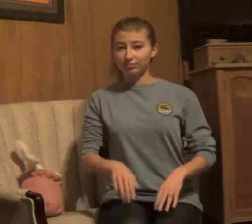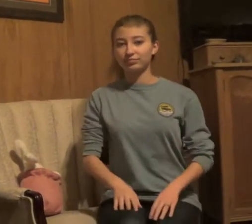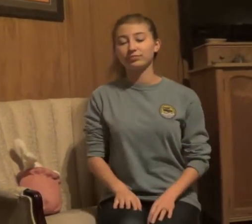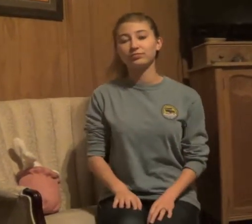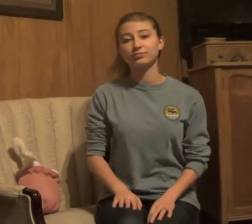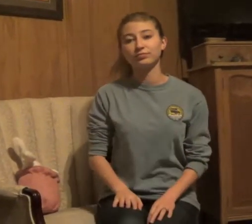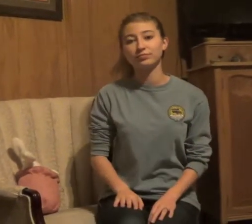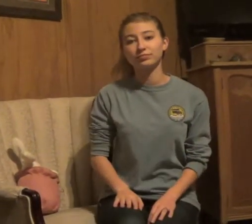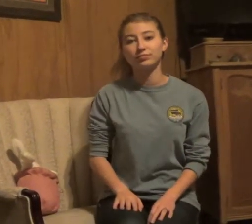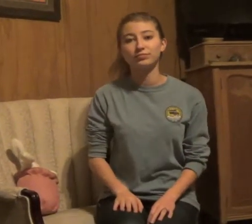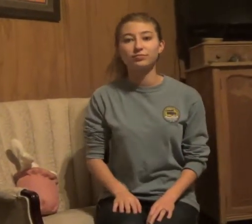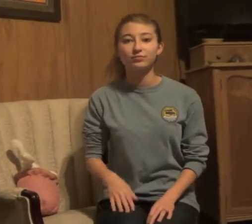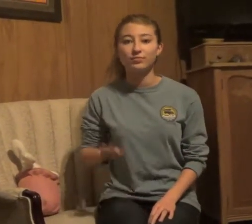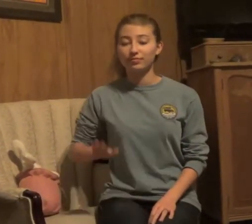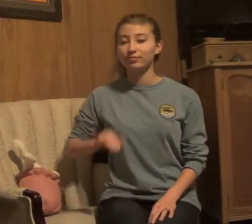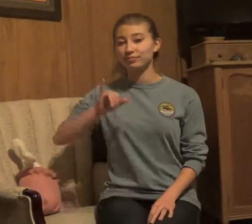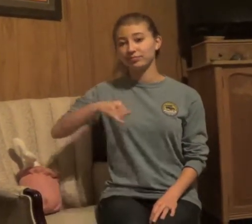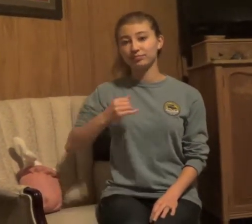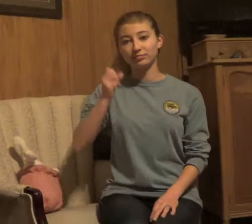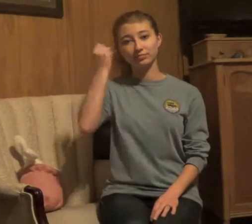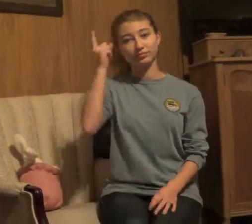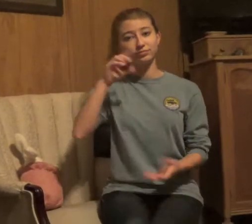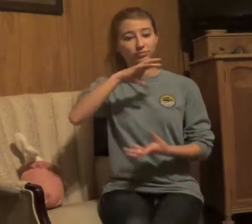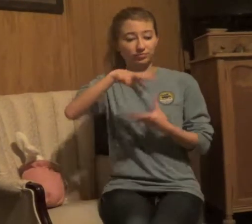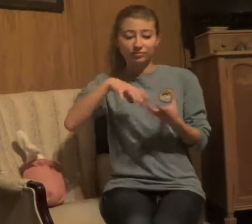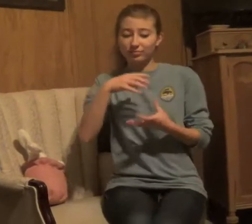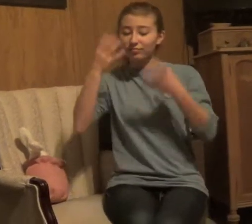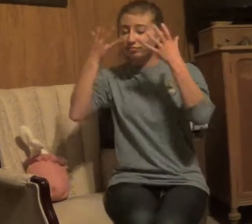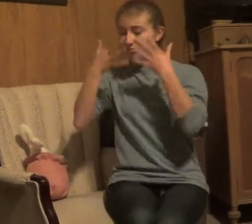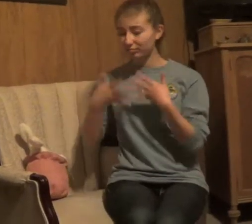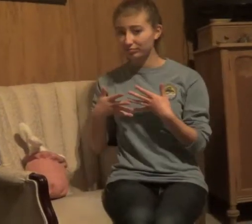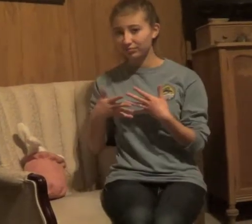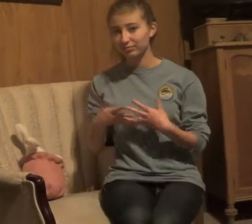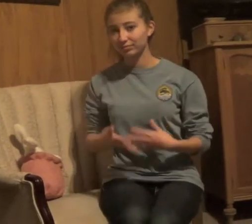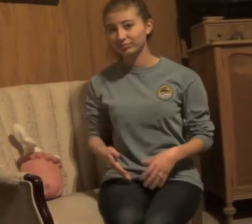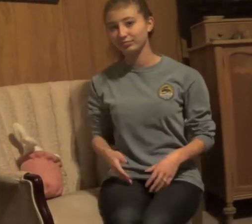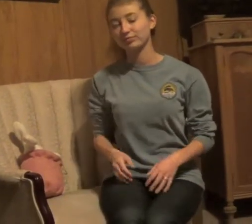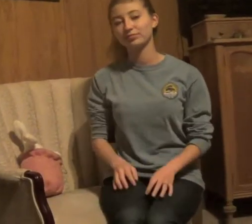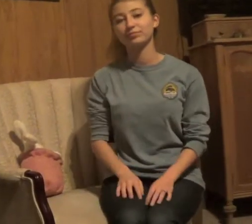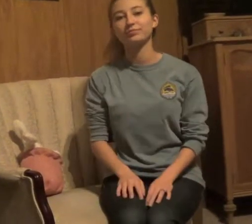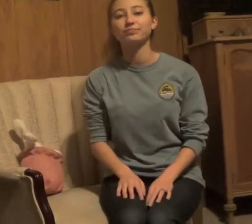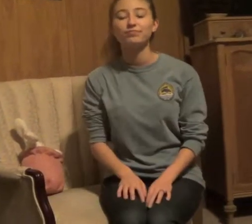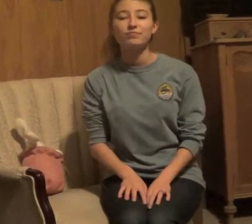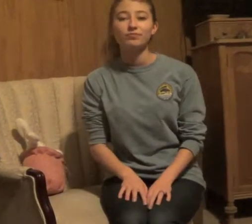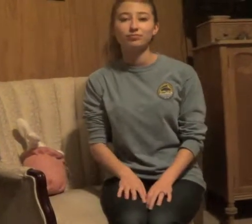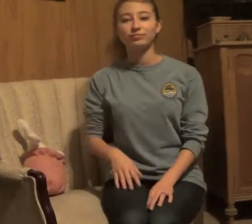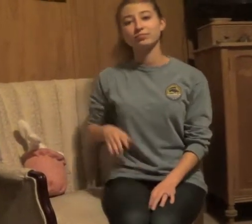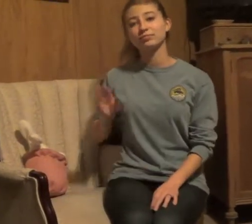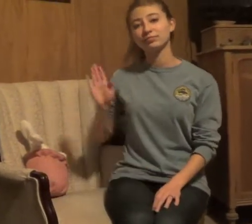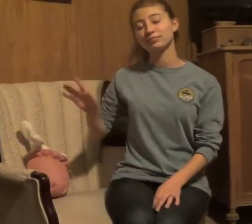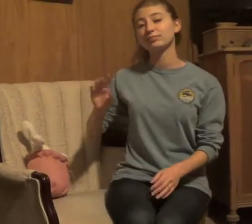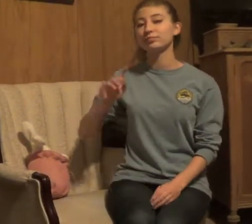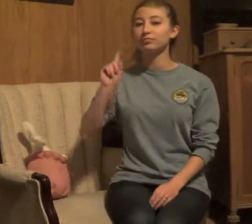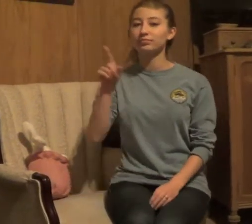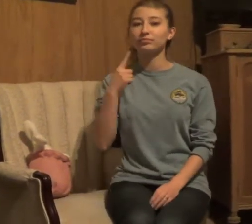Little Johnny was confused and upset. His last and only friend